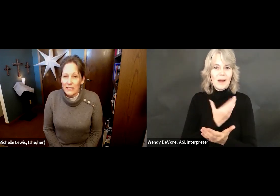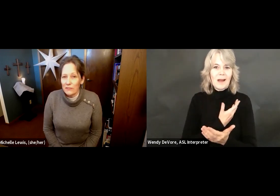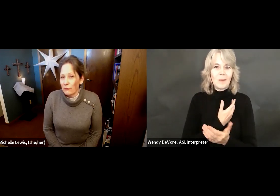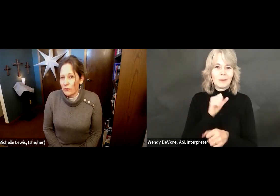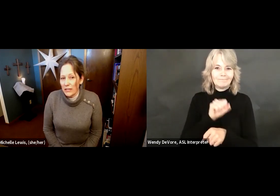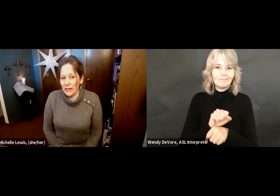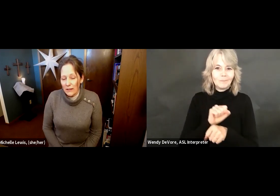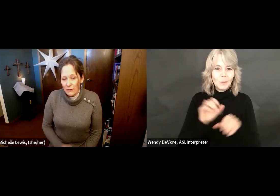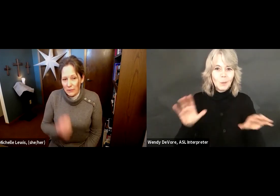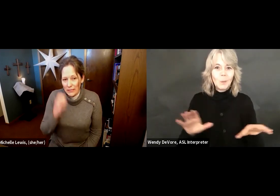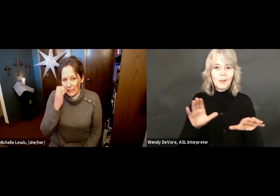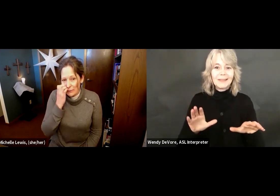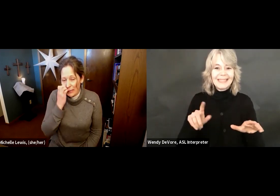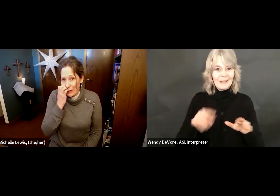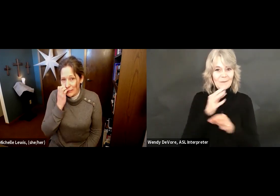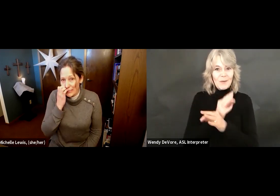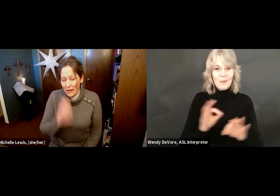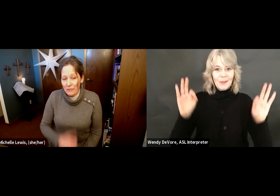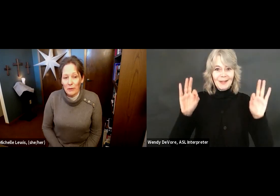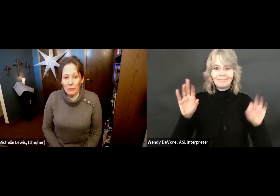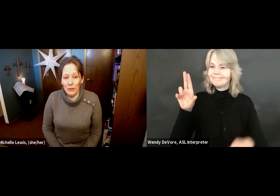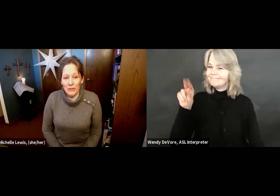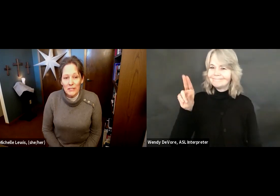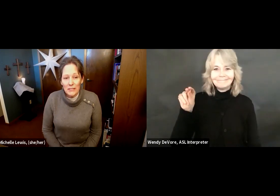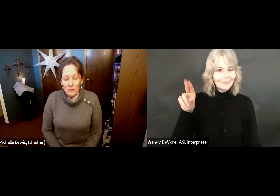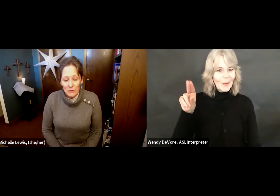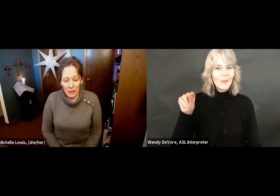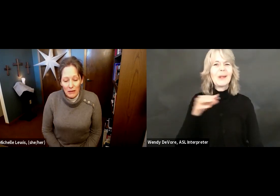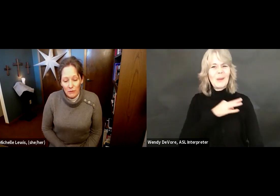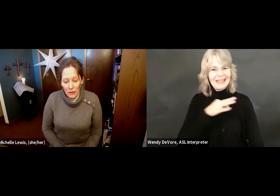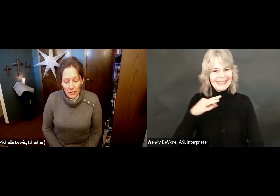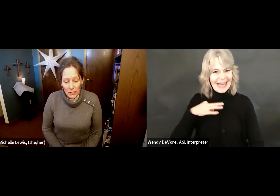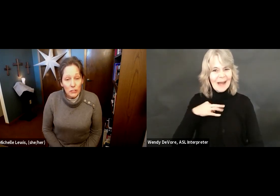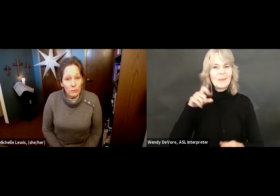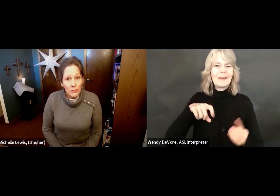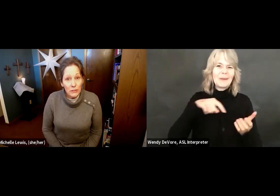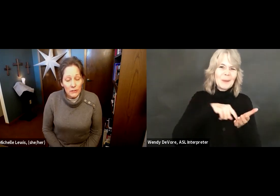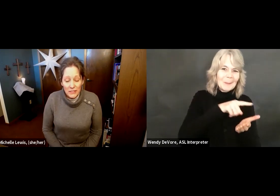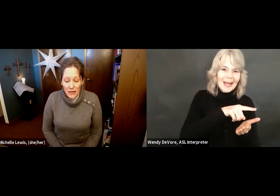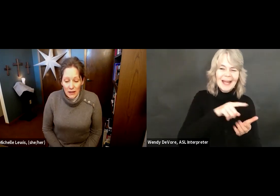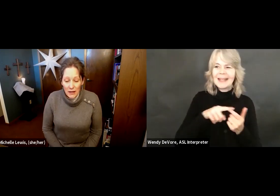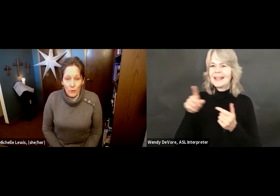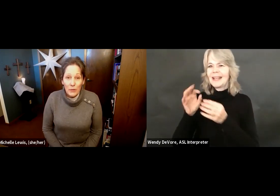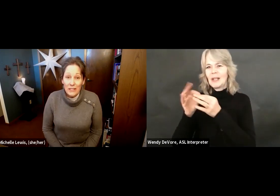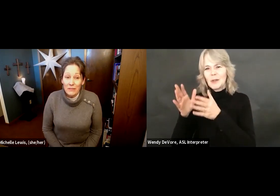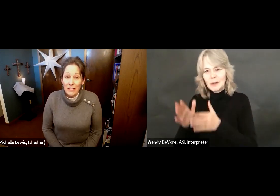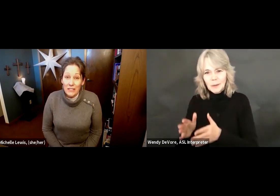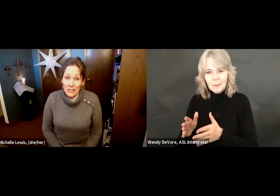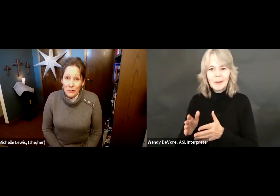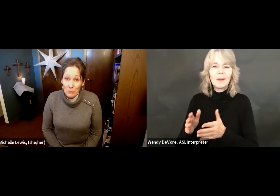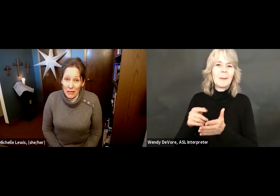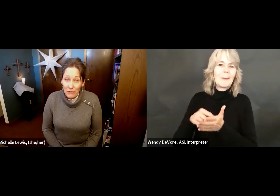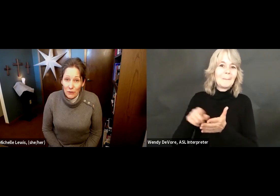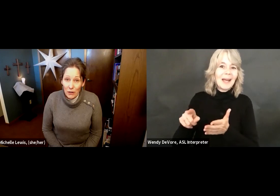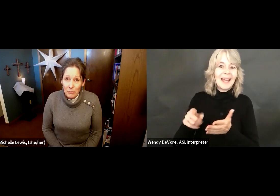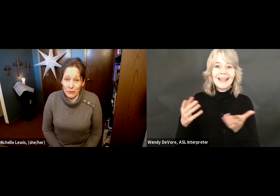It isn't free. We need to pay our staff members. We pay for our interpreters. We have to continue